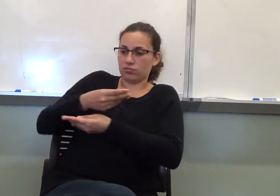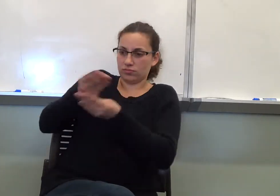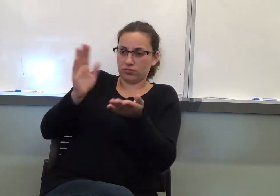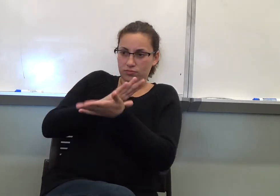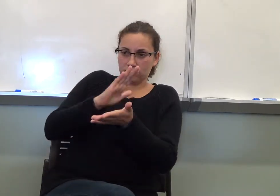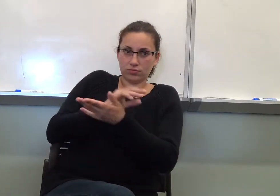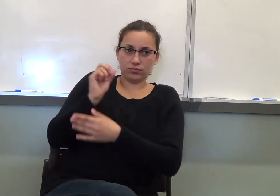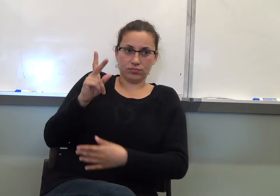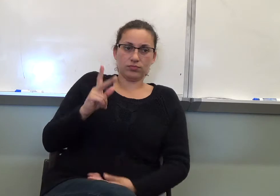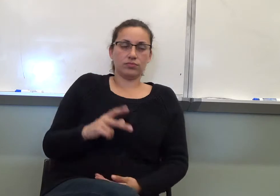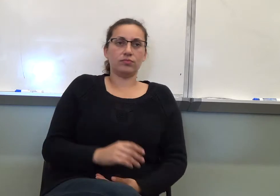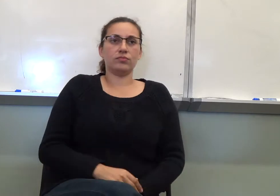Good.